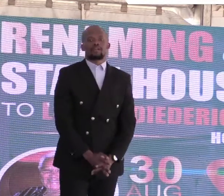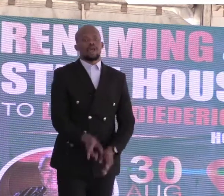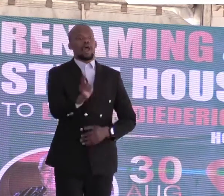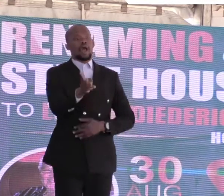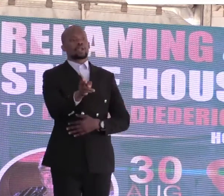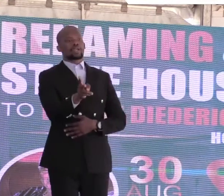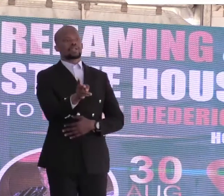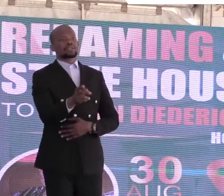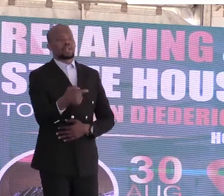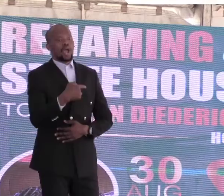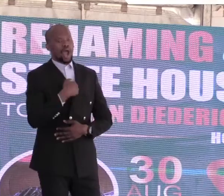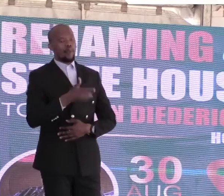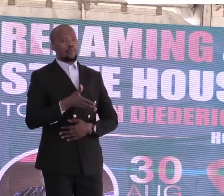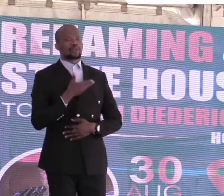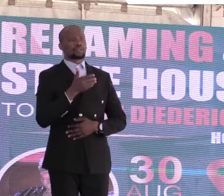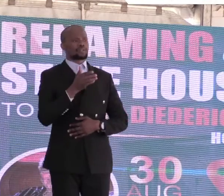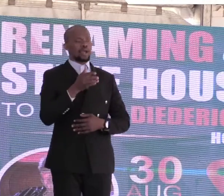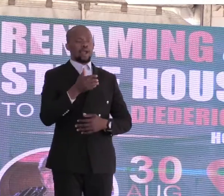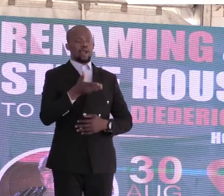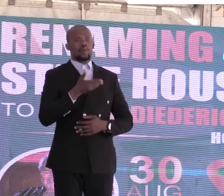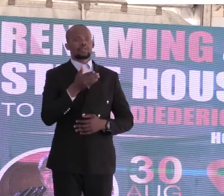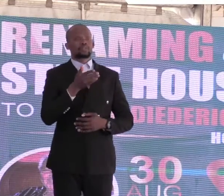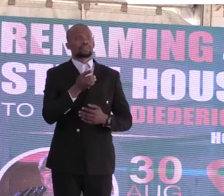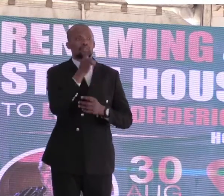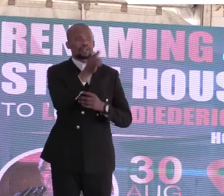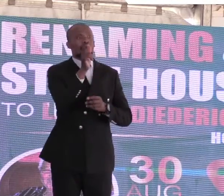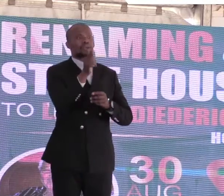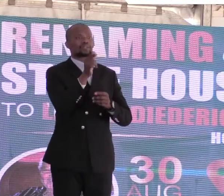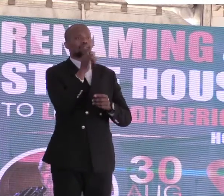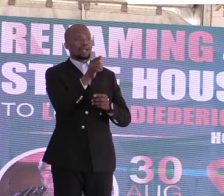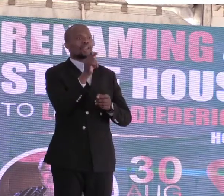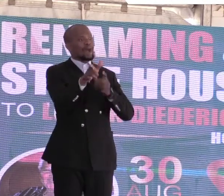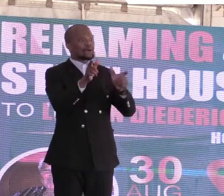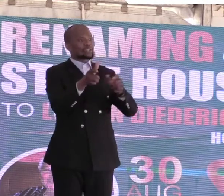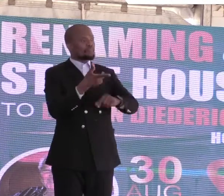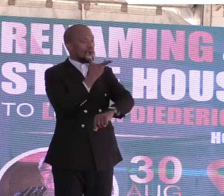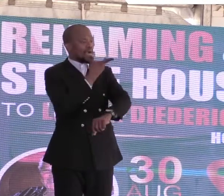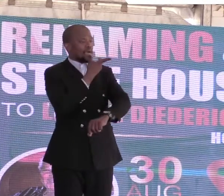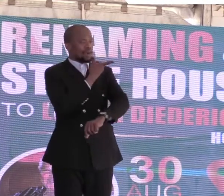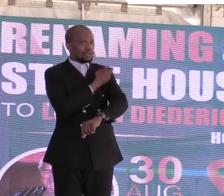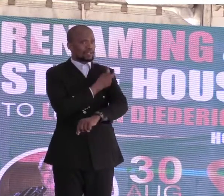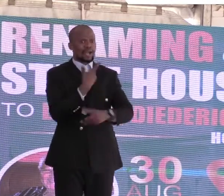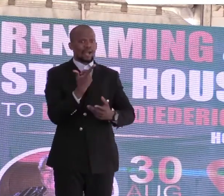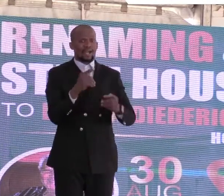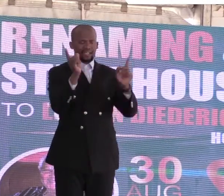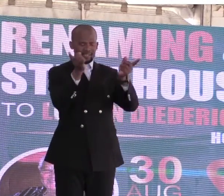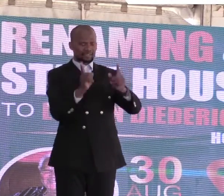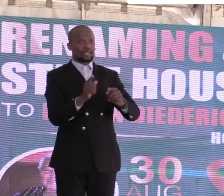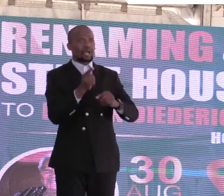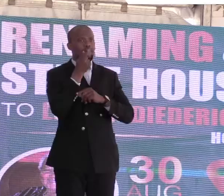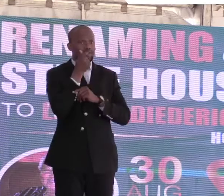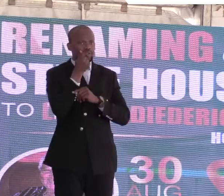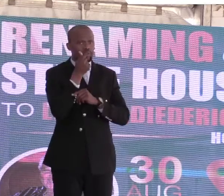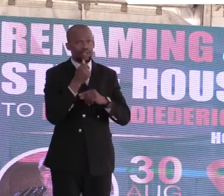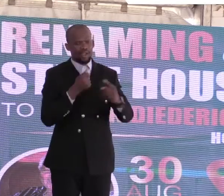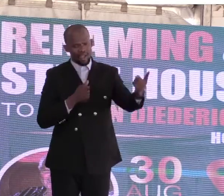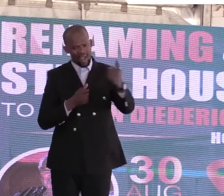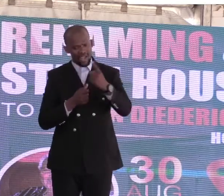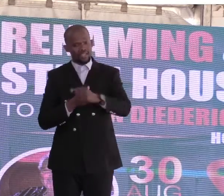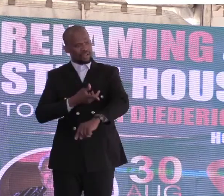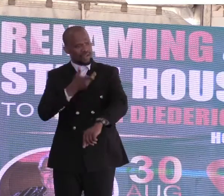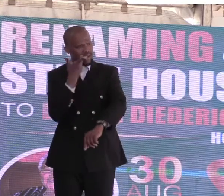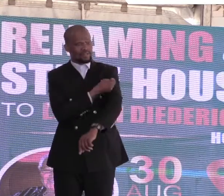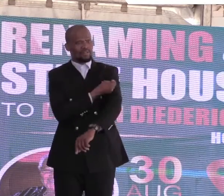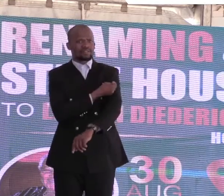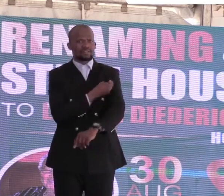also to call on those who have not vaccinated for COVID-19, particularly men, to come forward and get the jab so